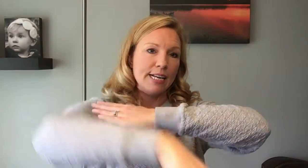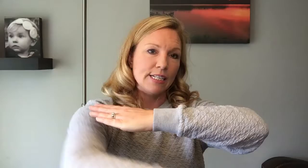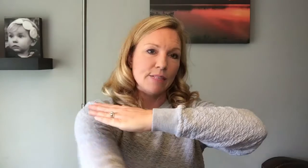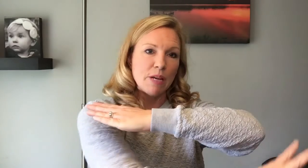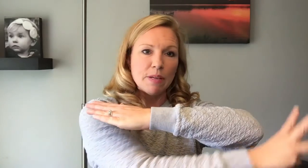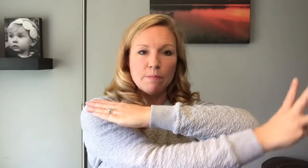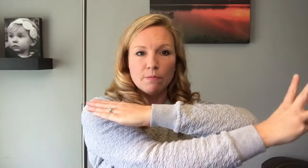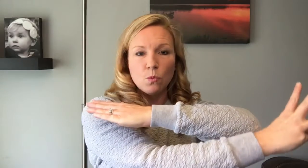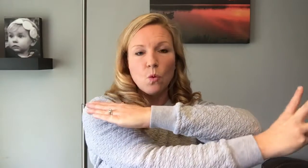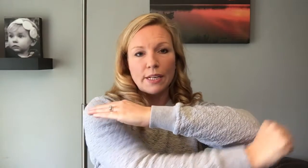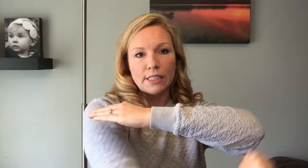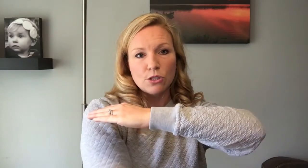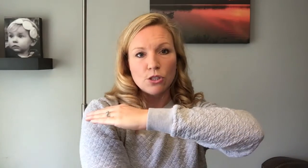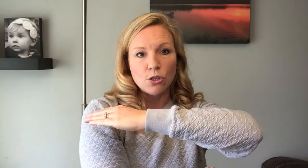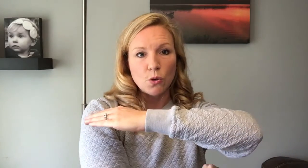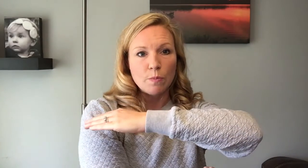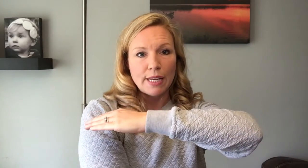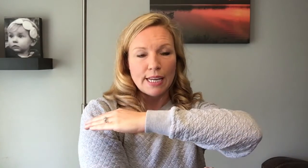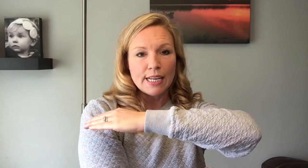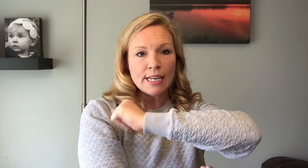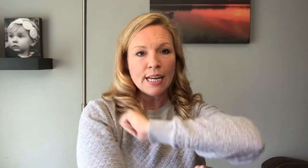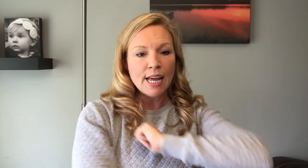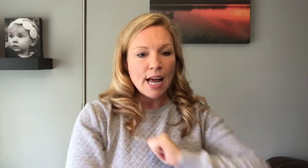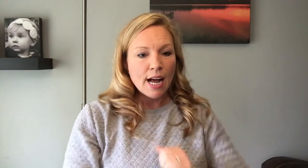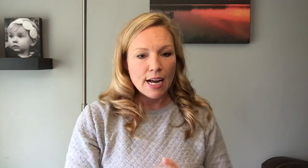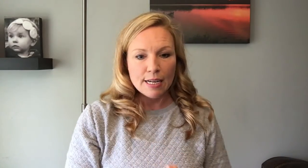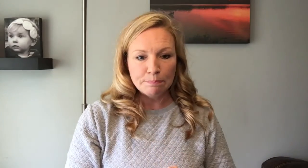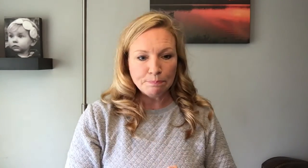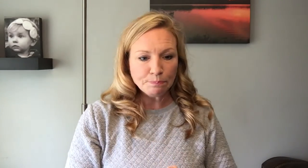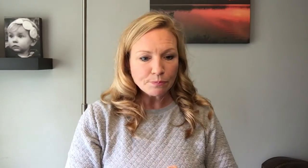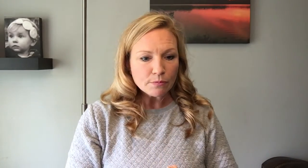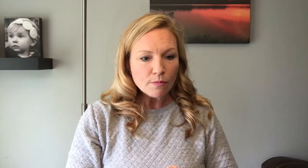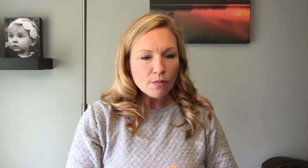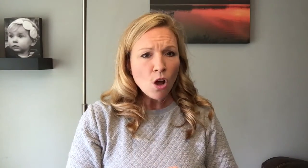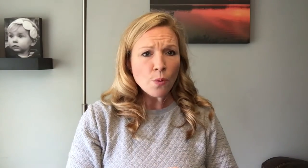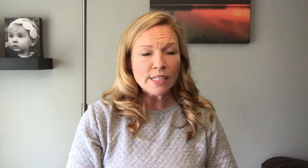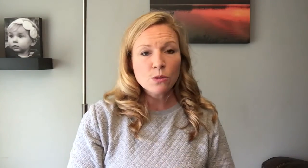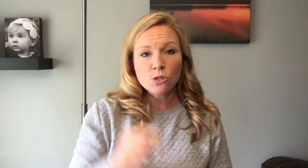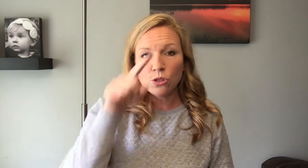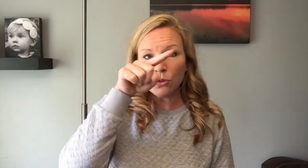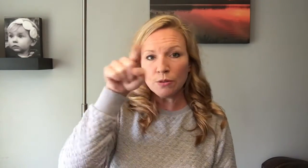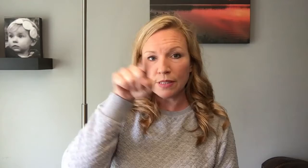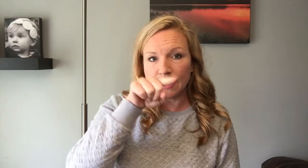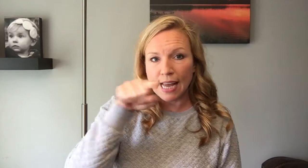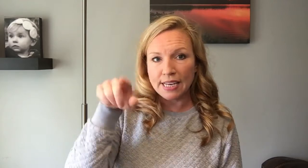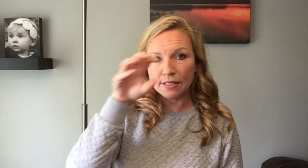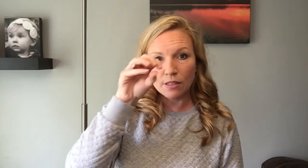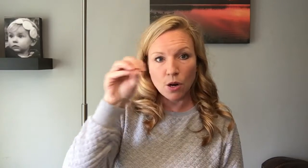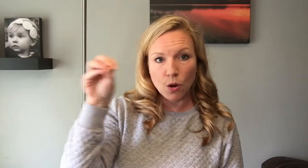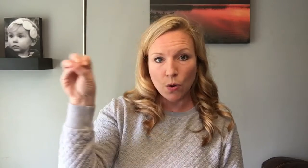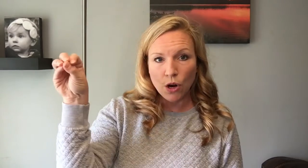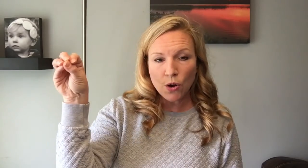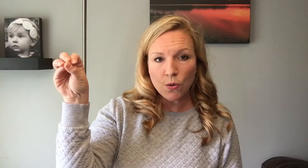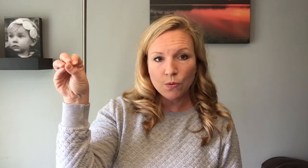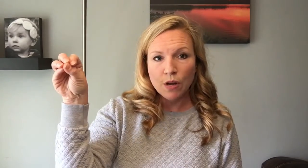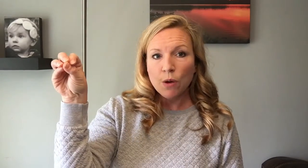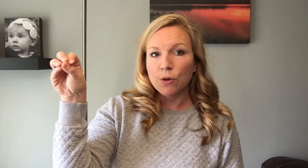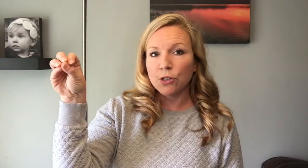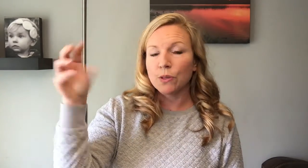does maybe one little scoop in. All right, so zoo, Z-O-O, where you could